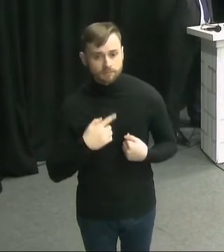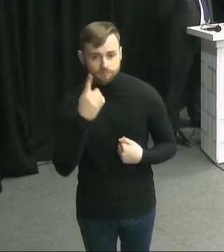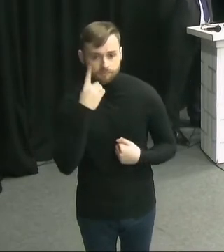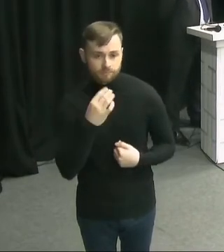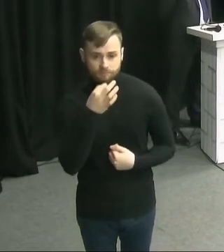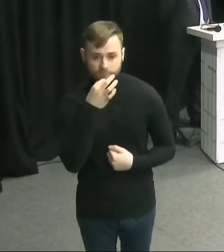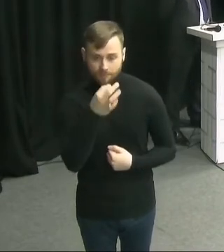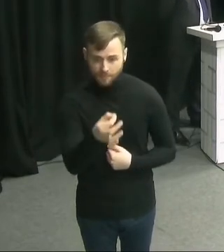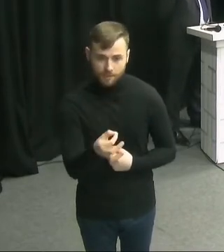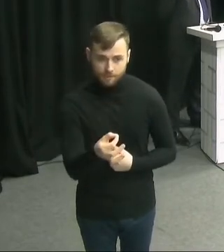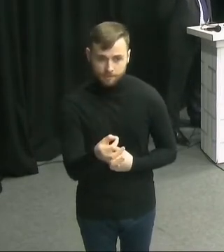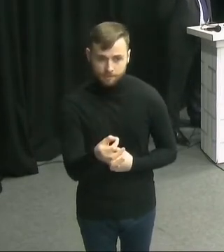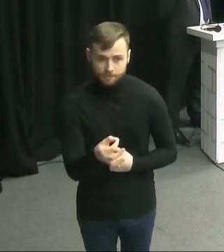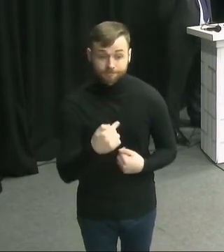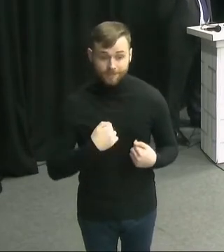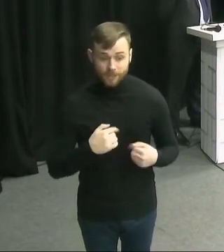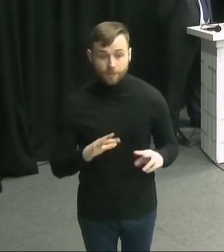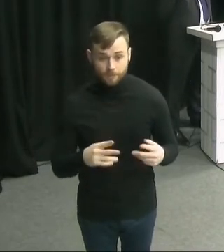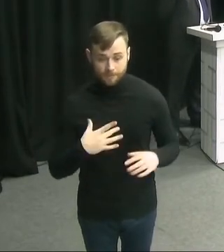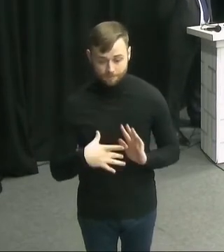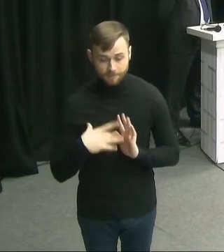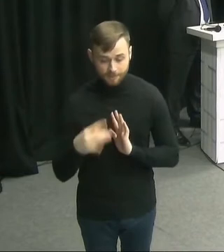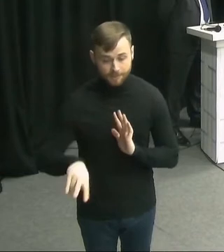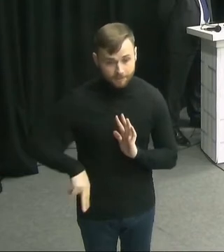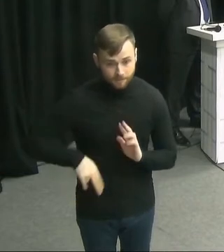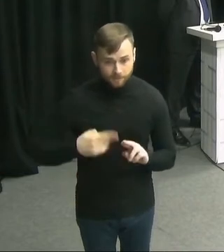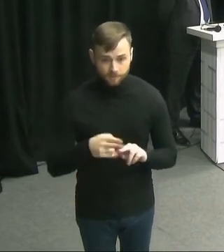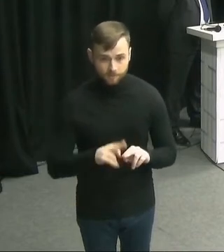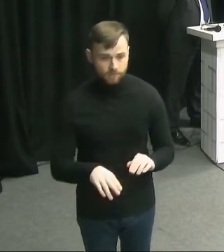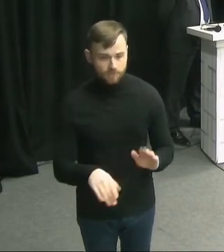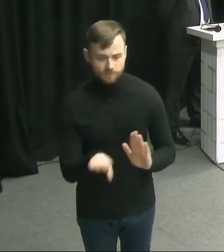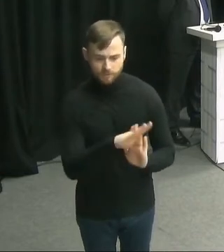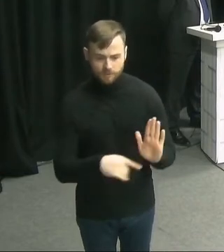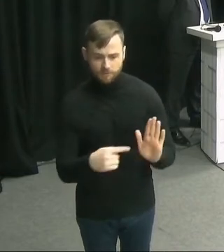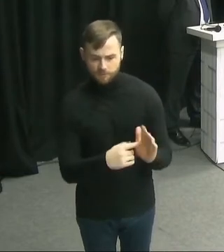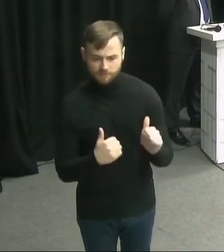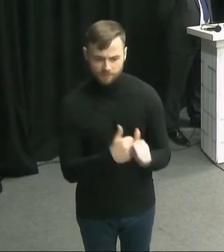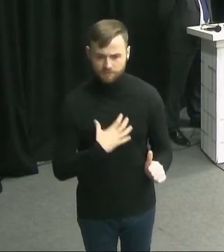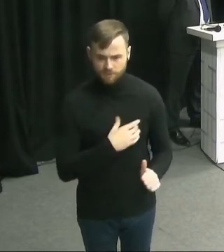this important factor so that we are